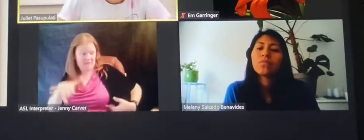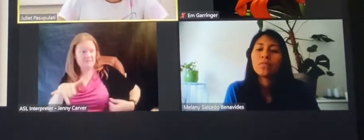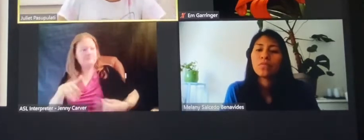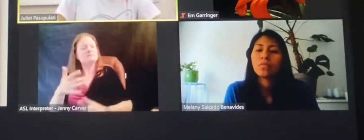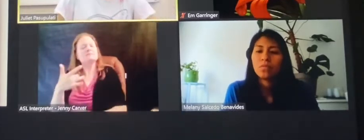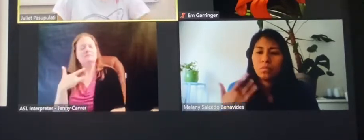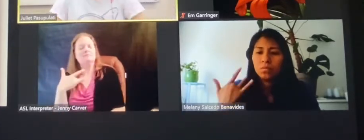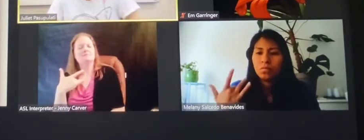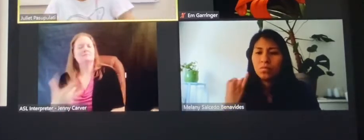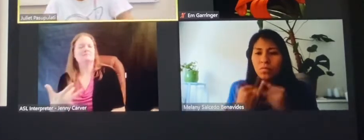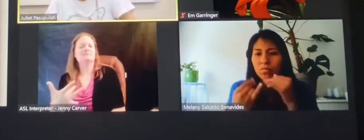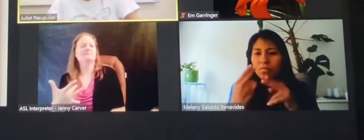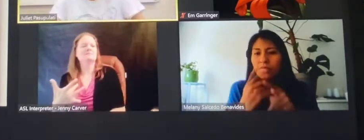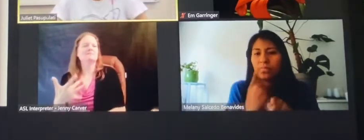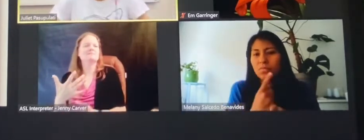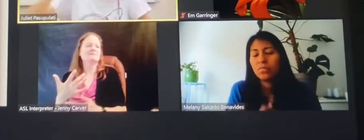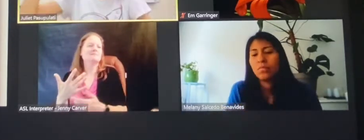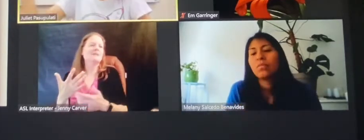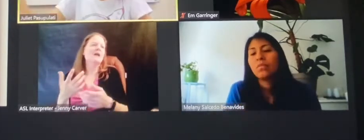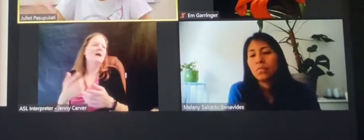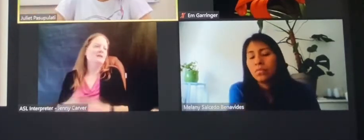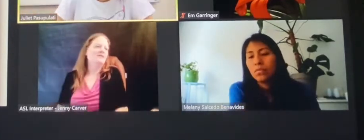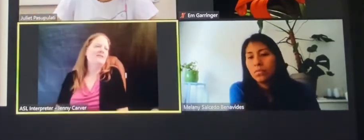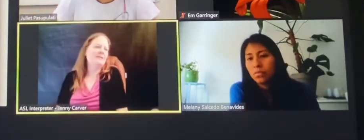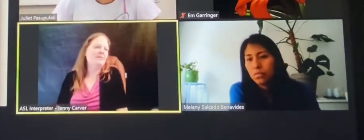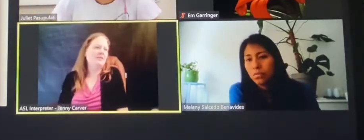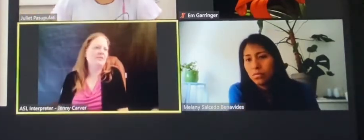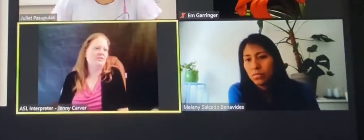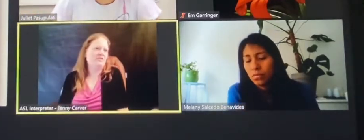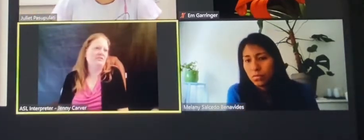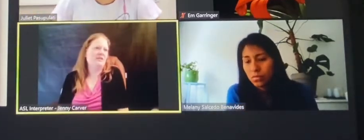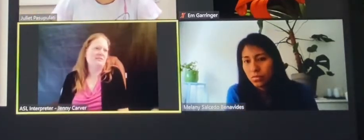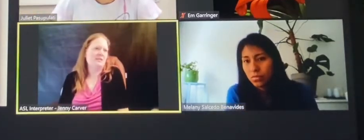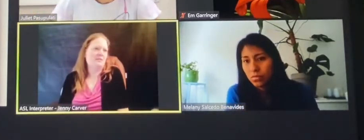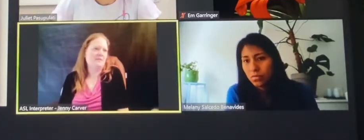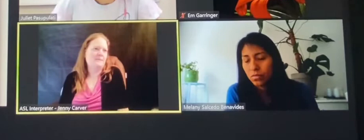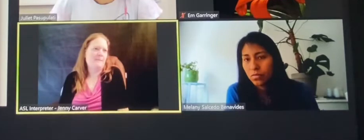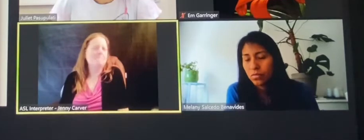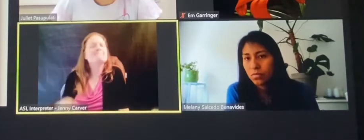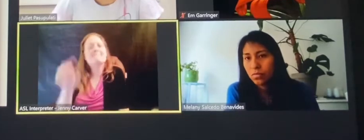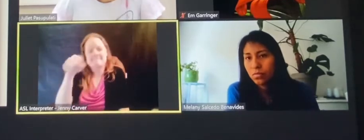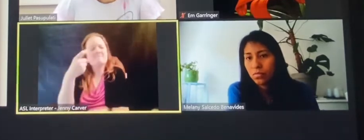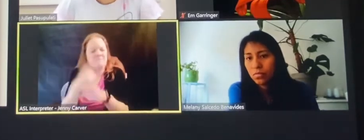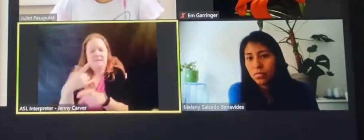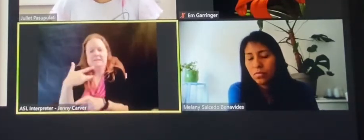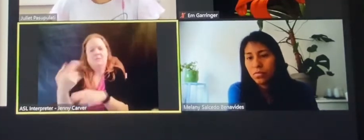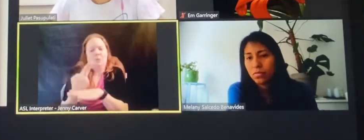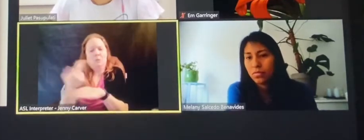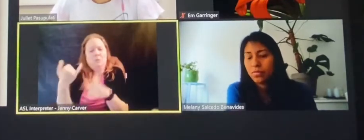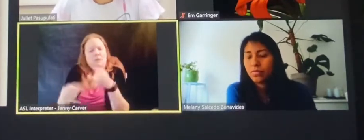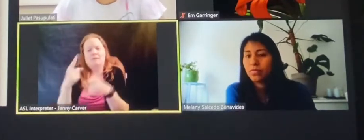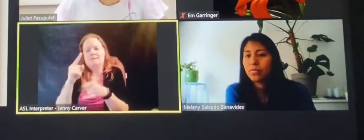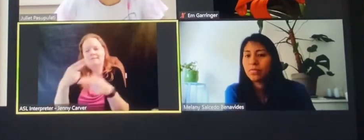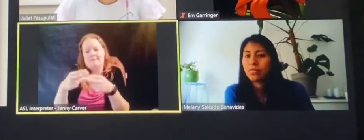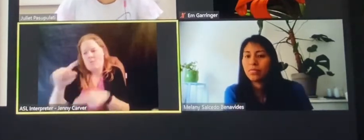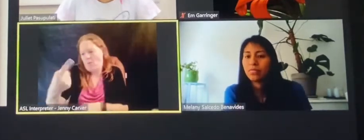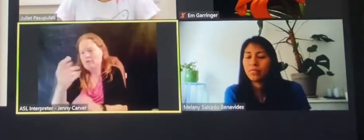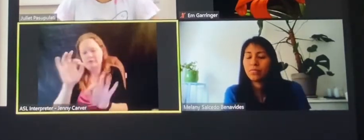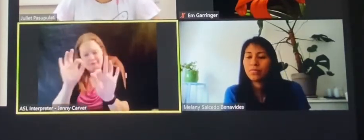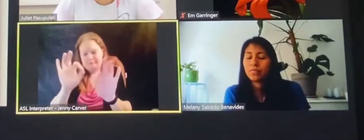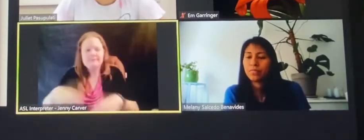that's usually how articles refer to. So typically the last name? Right.